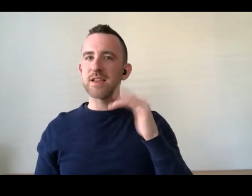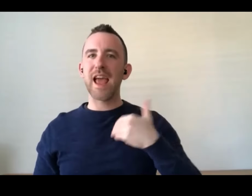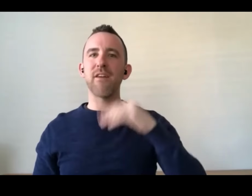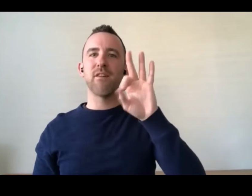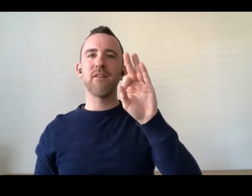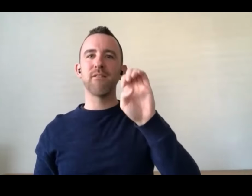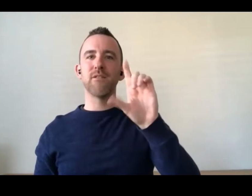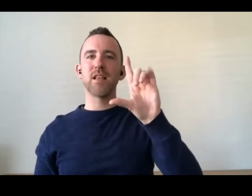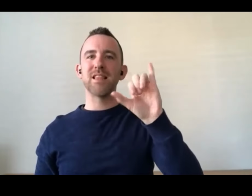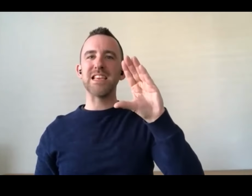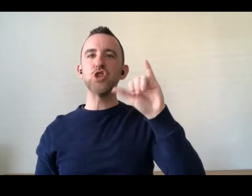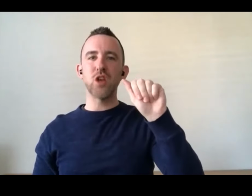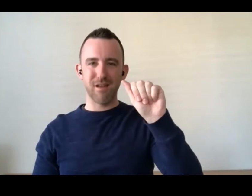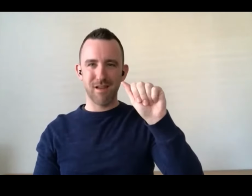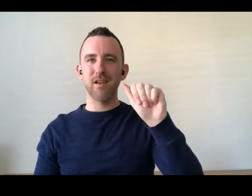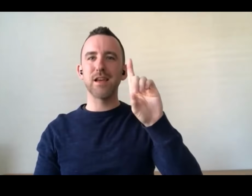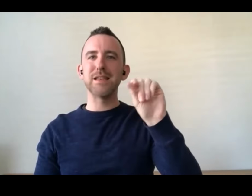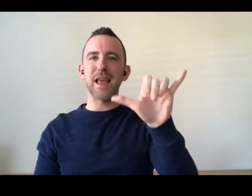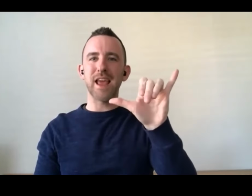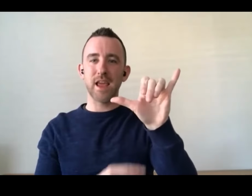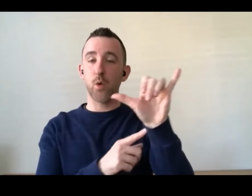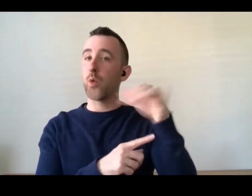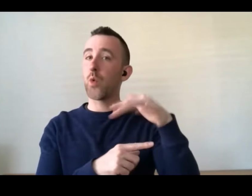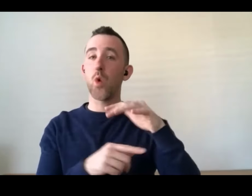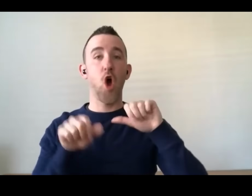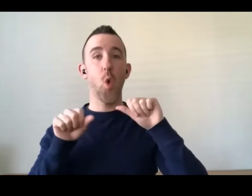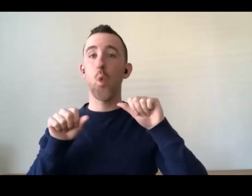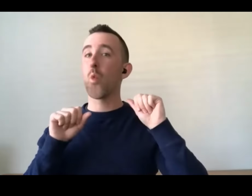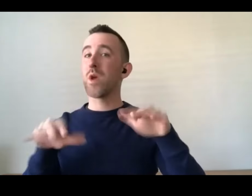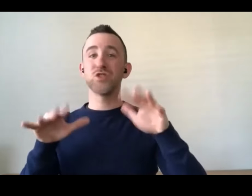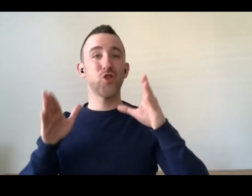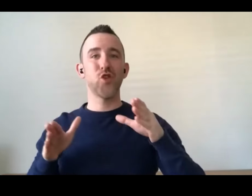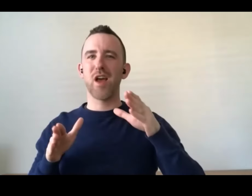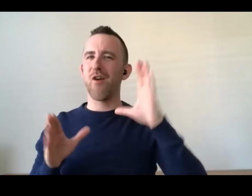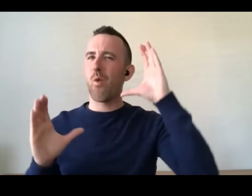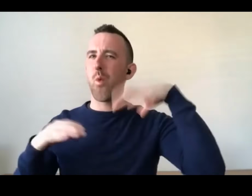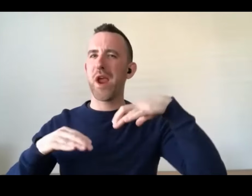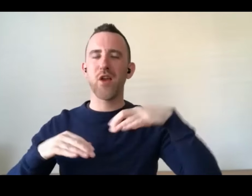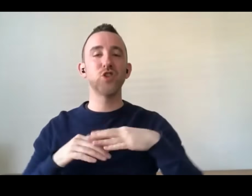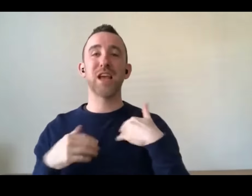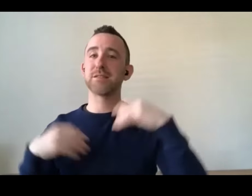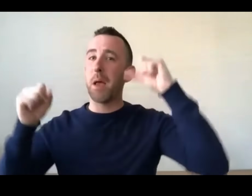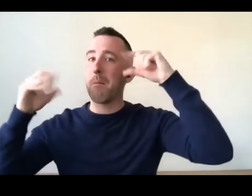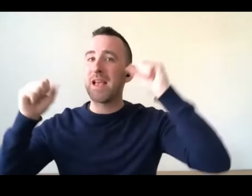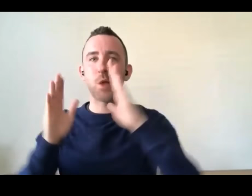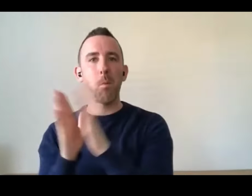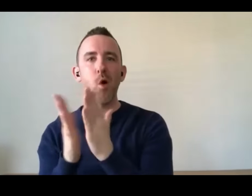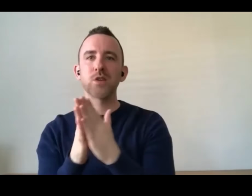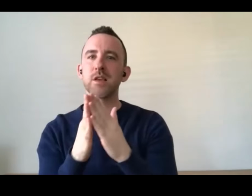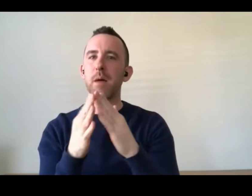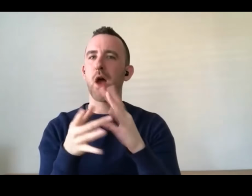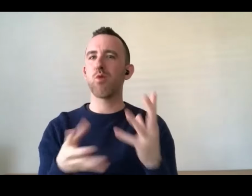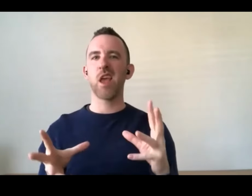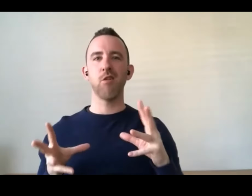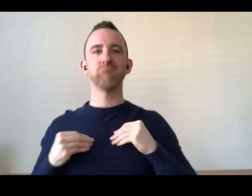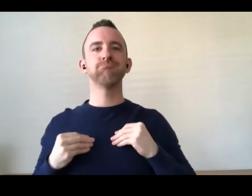Day, our Wizard of Weird. She has some amazing books about really embracing your weird,